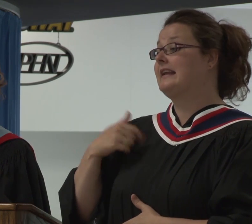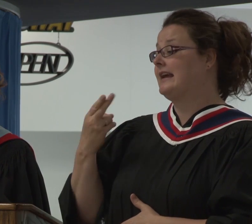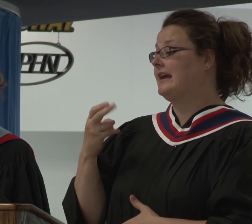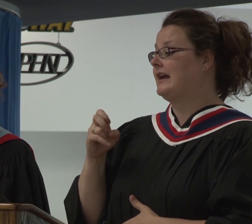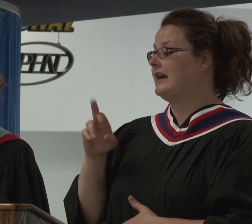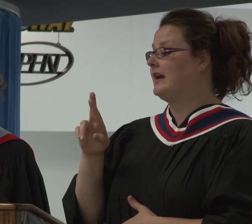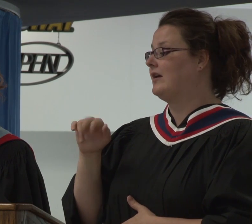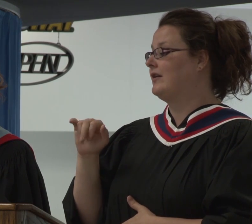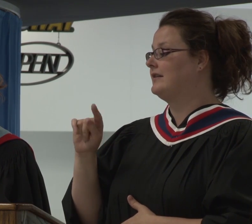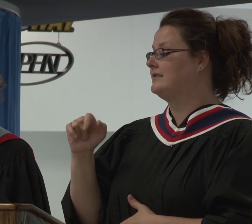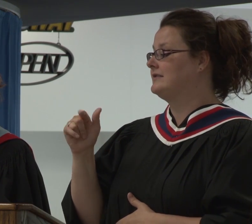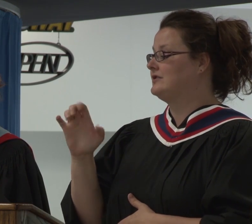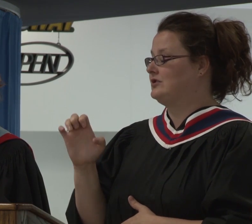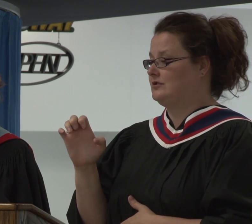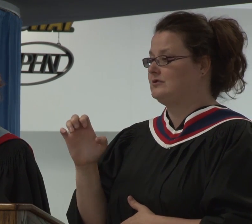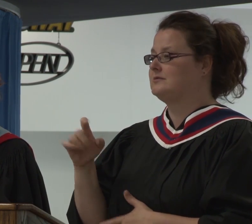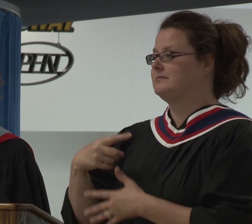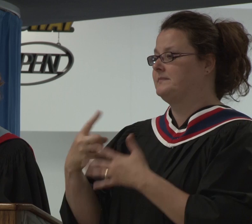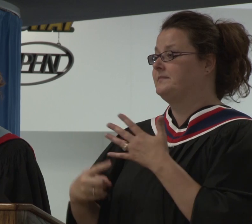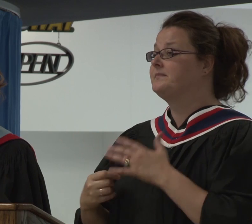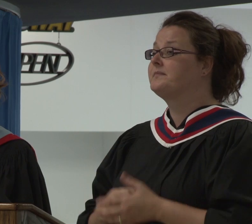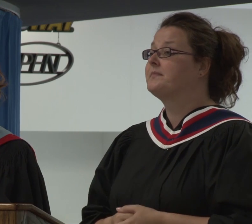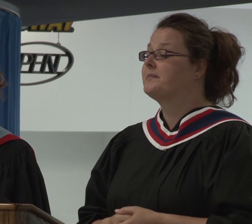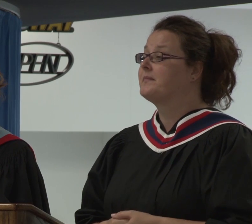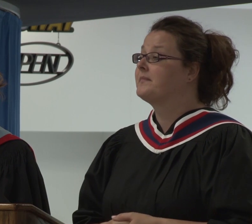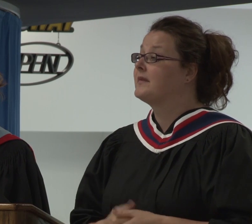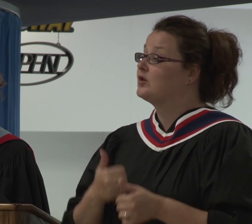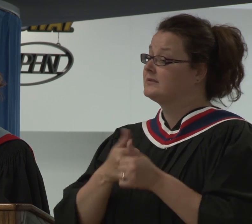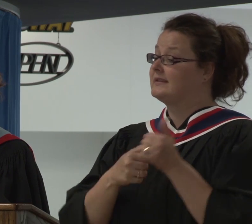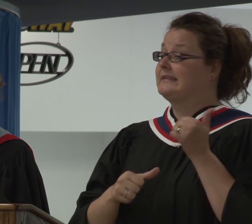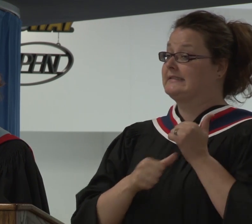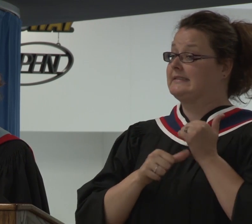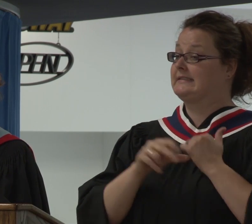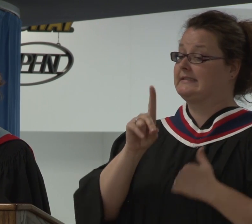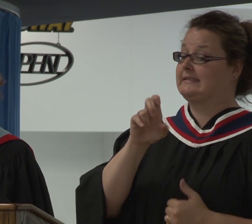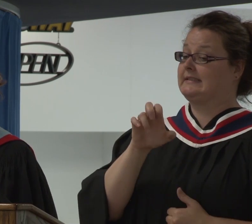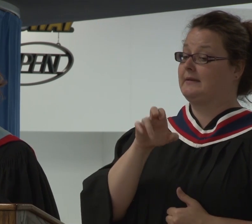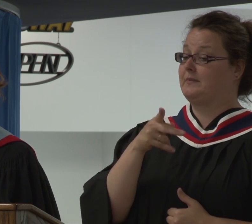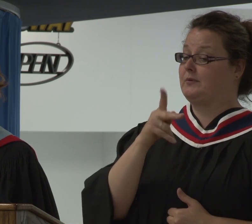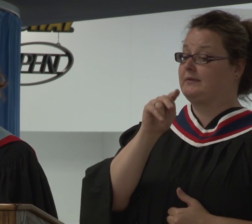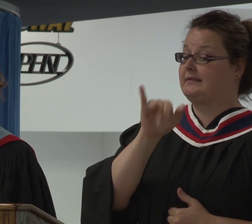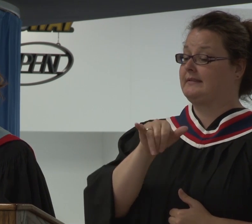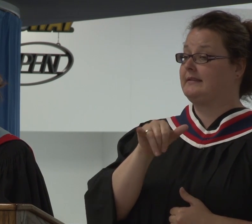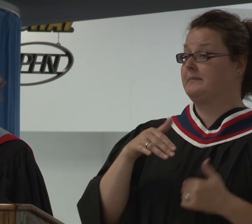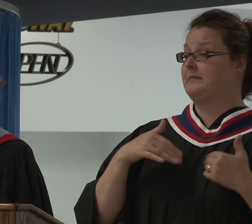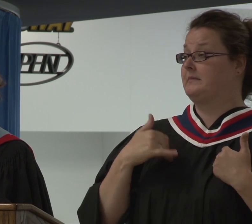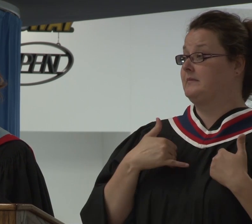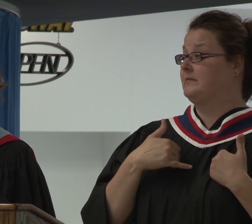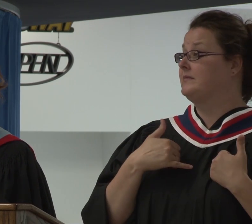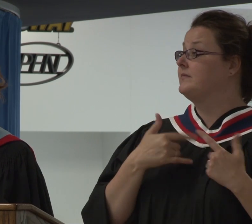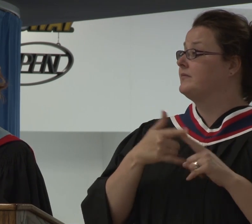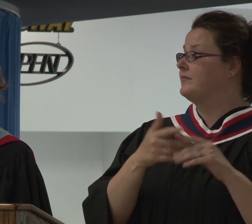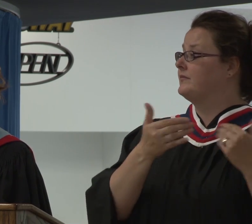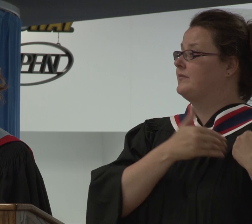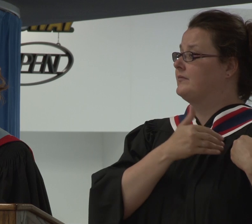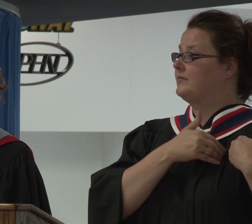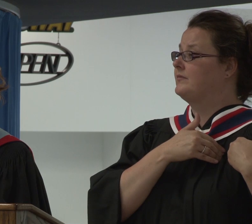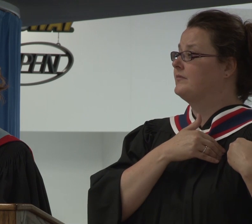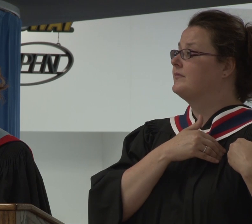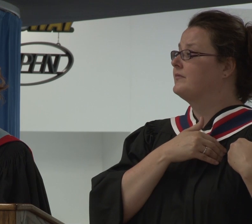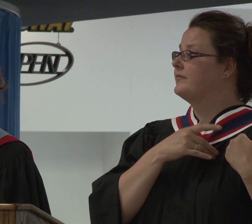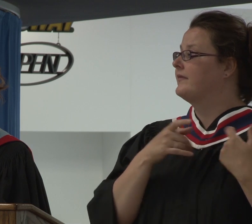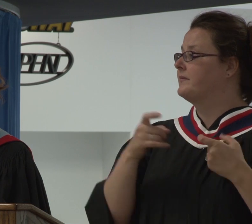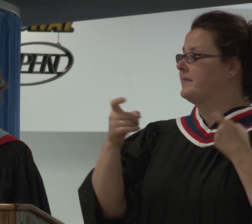Service Commission. In her former two roles as Assistant Deputy Minister, Denise was respectively responsible for the corporate